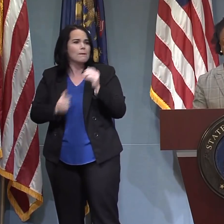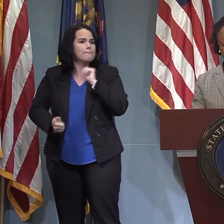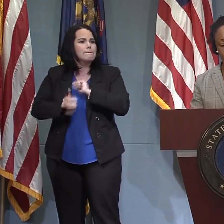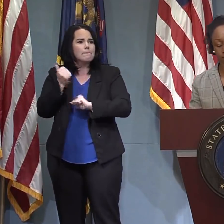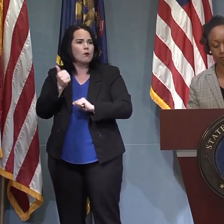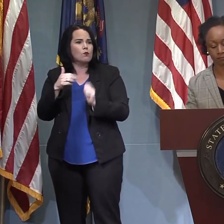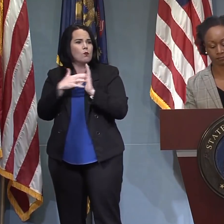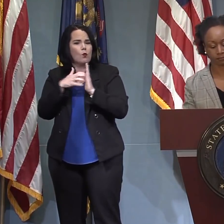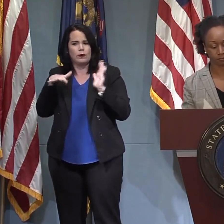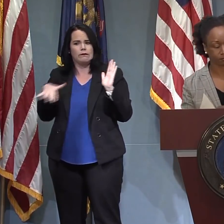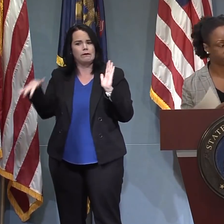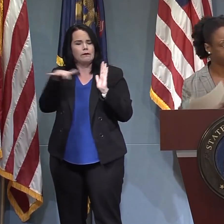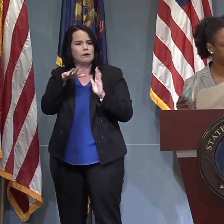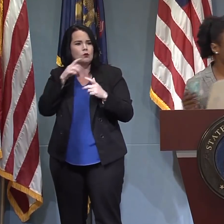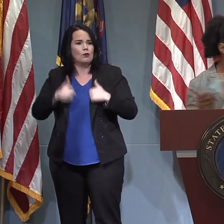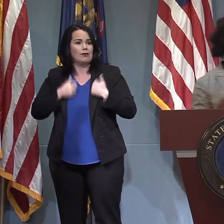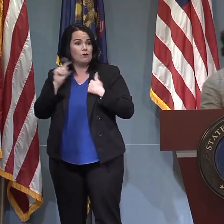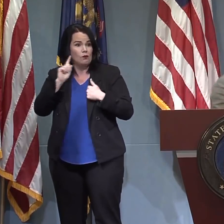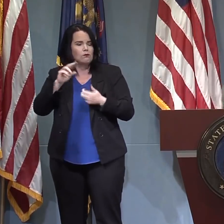facilities.